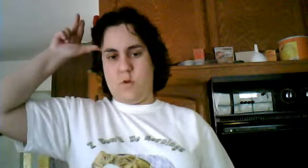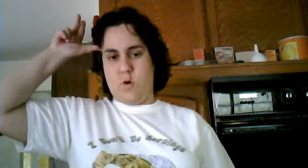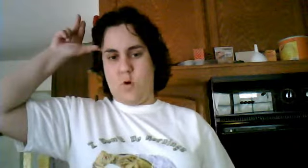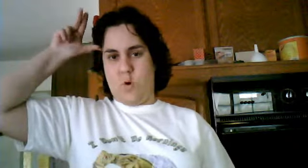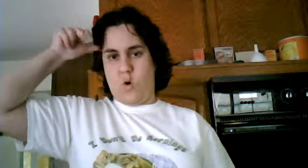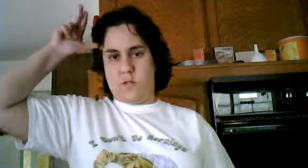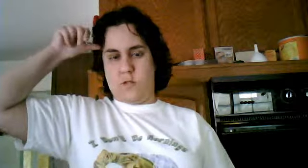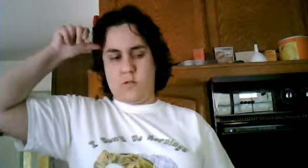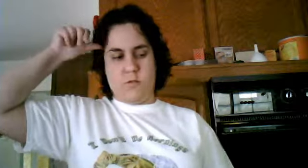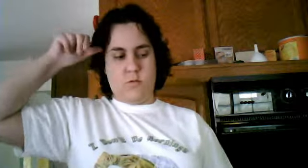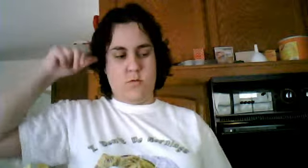Horse.